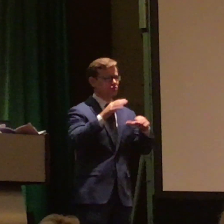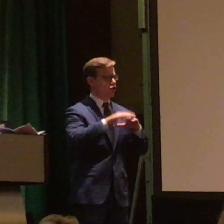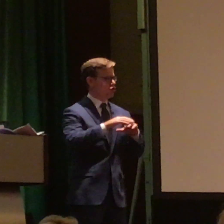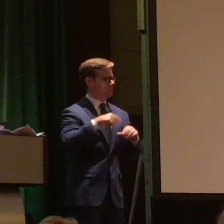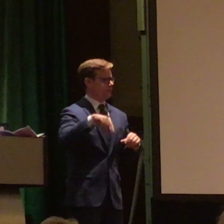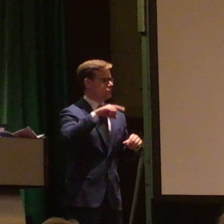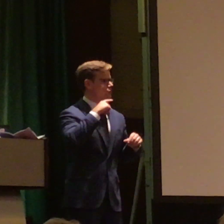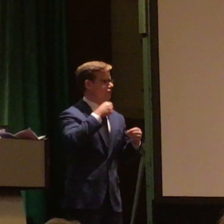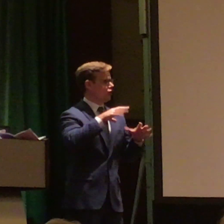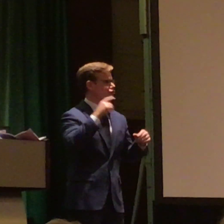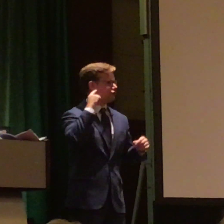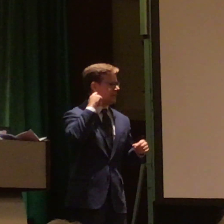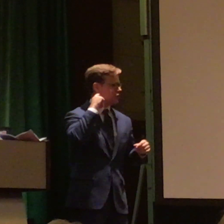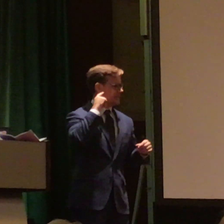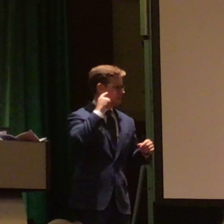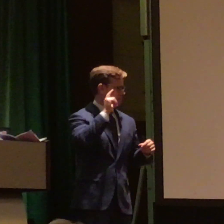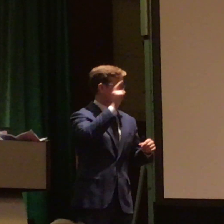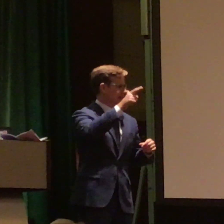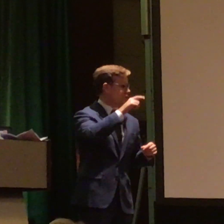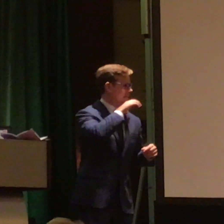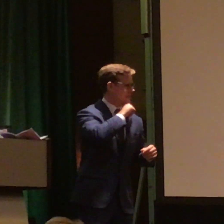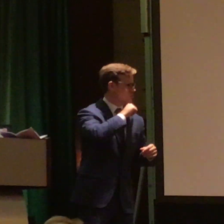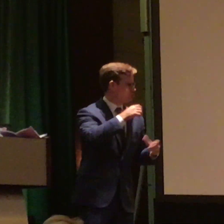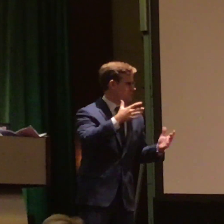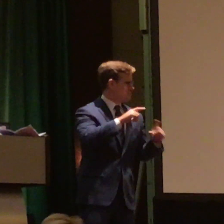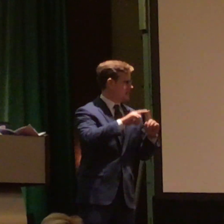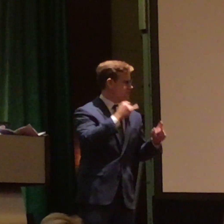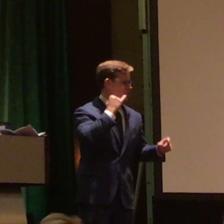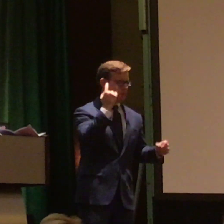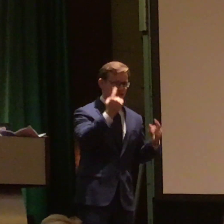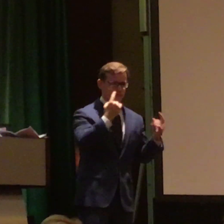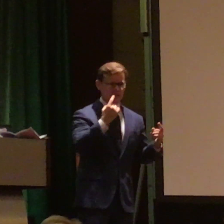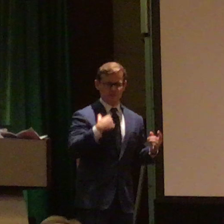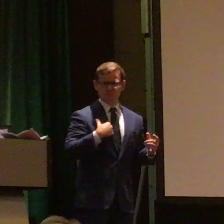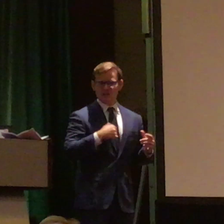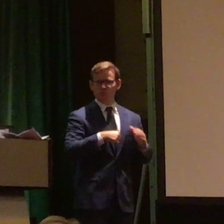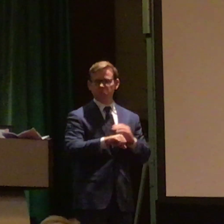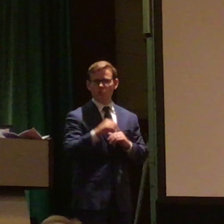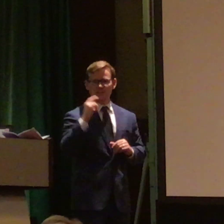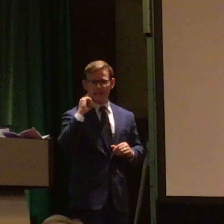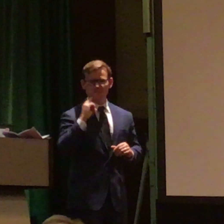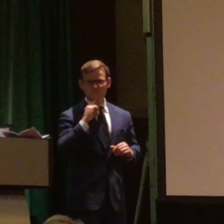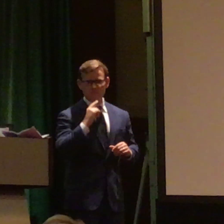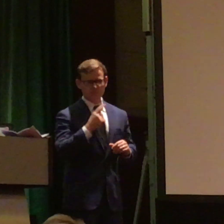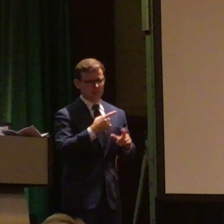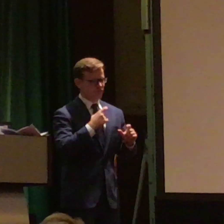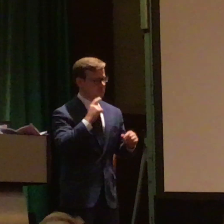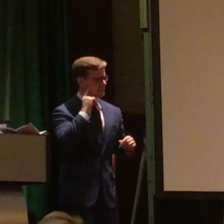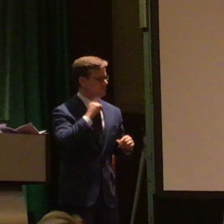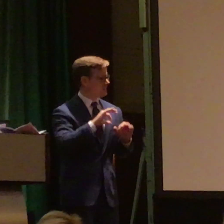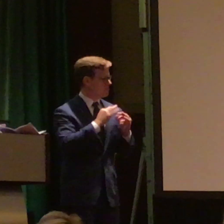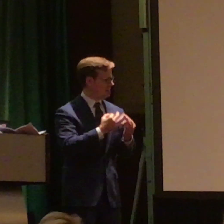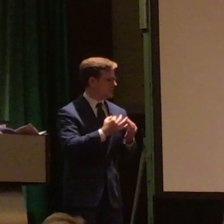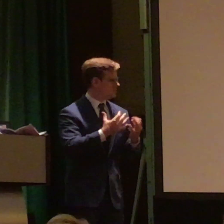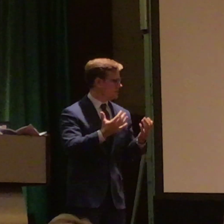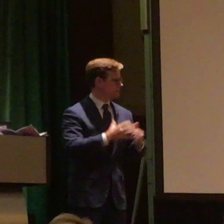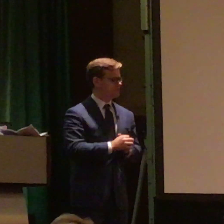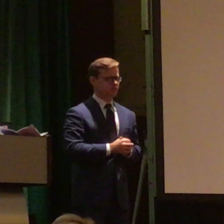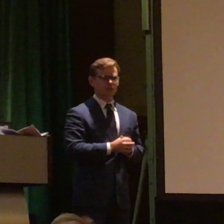I know that ALDA focuses on the priority of supporting the needs of people who are late deaf and